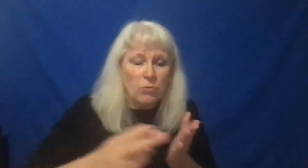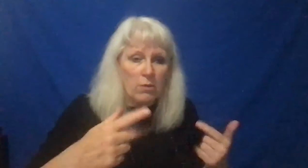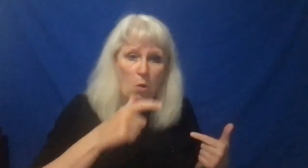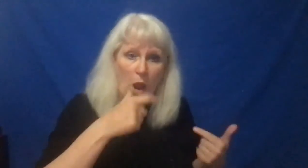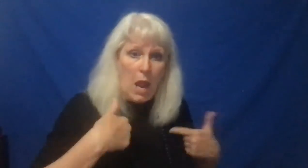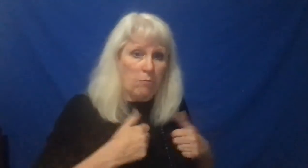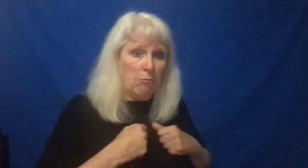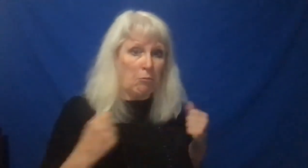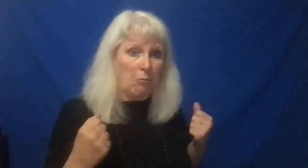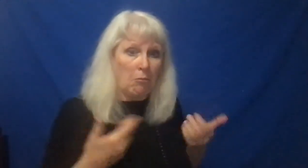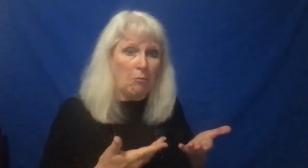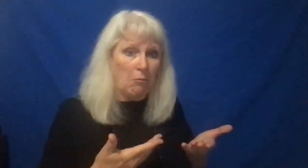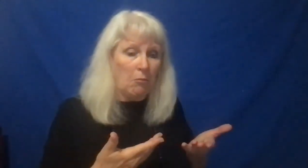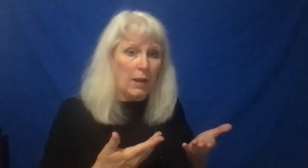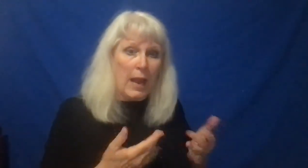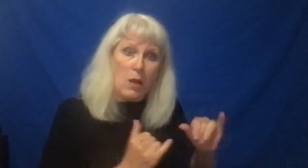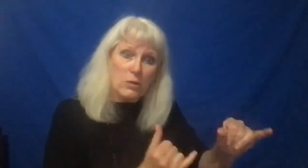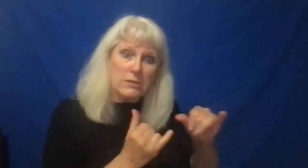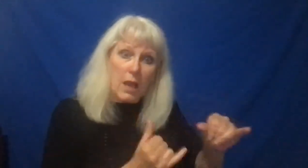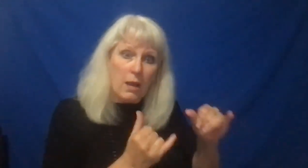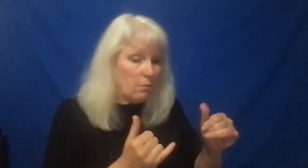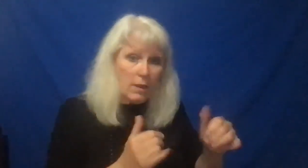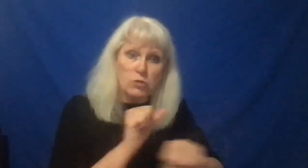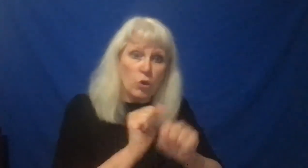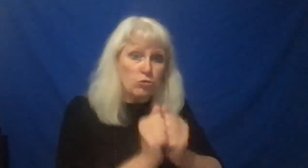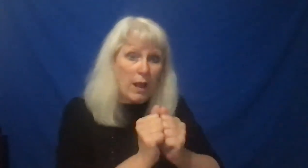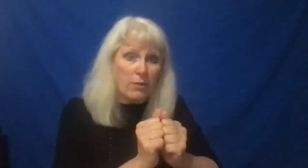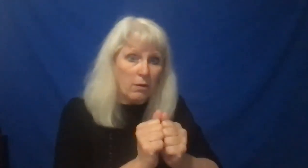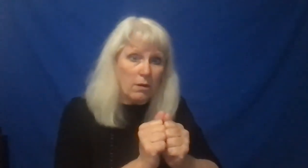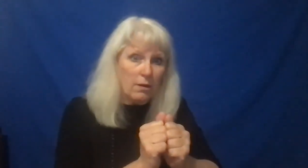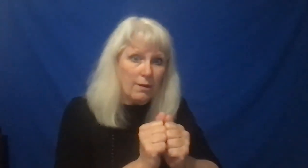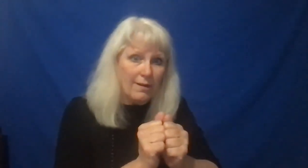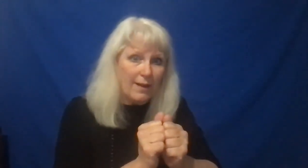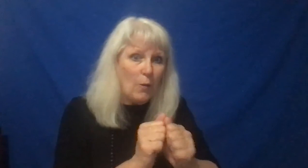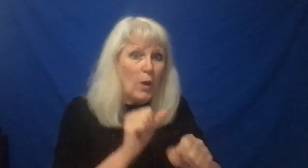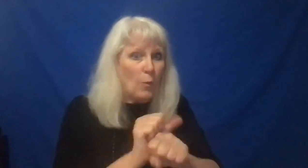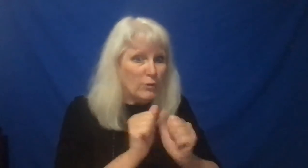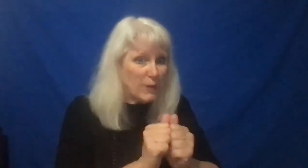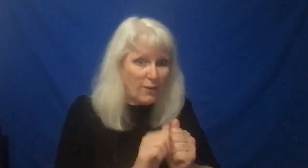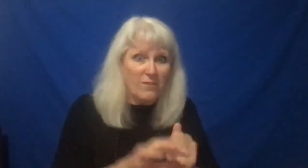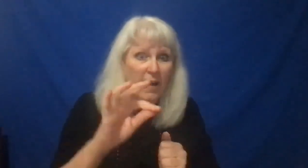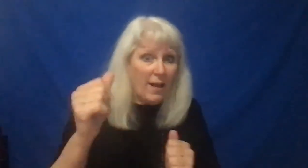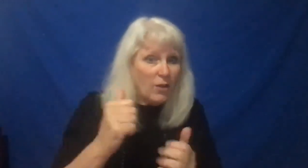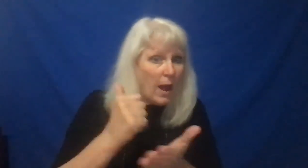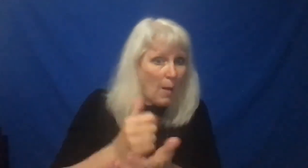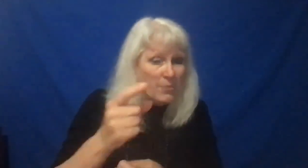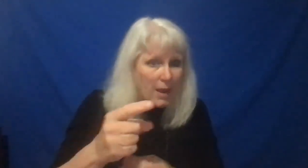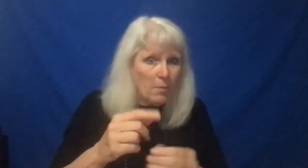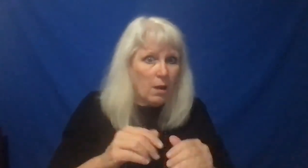together. Let's go on. So I feel very privileged and honored as a